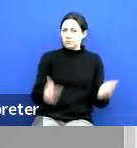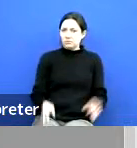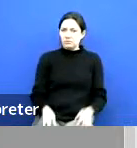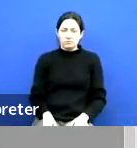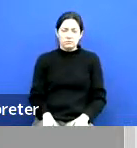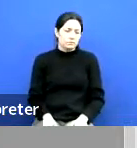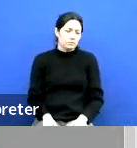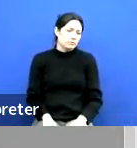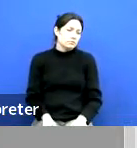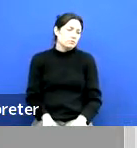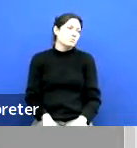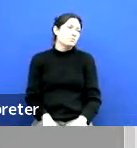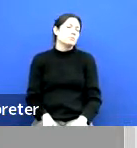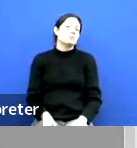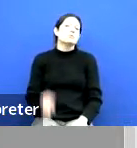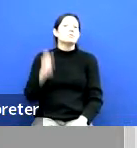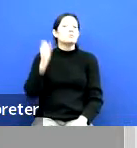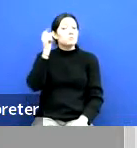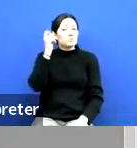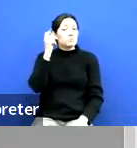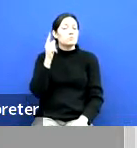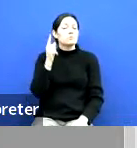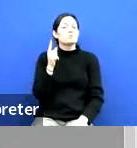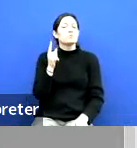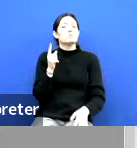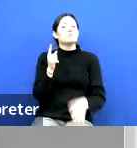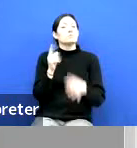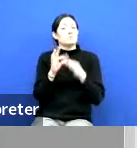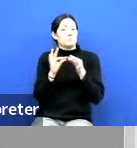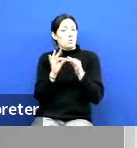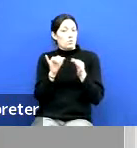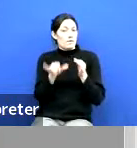note, a similar objection came up